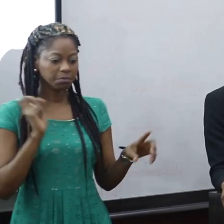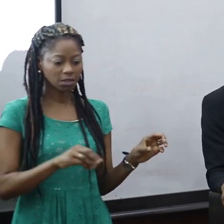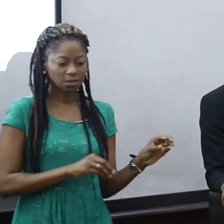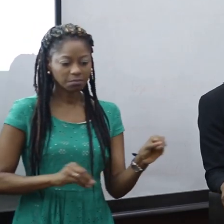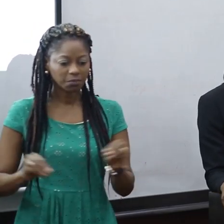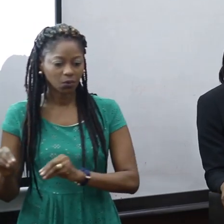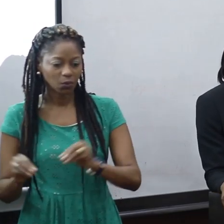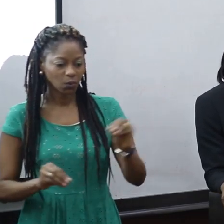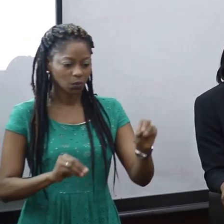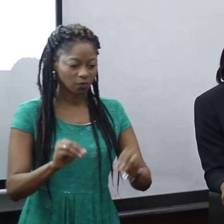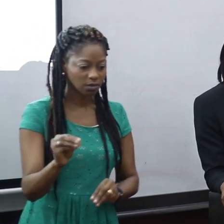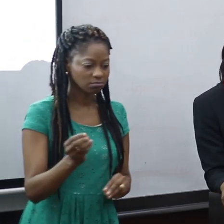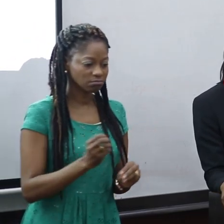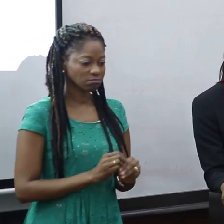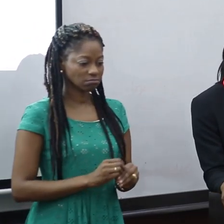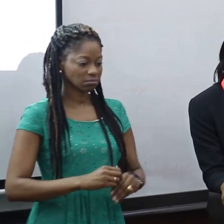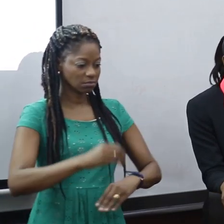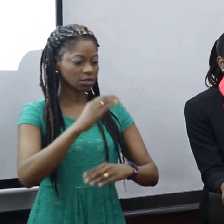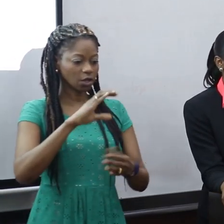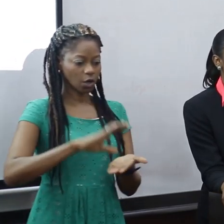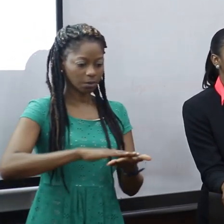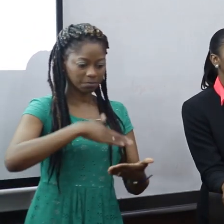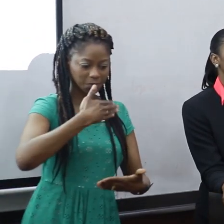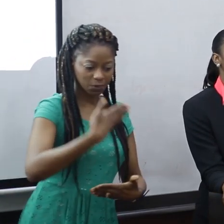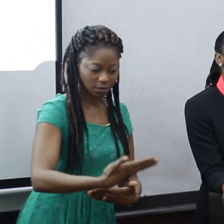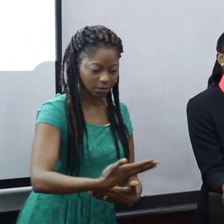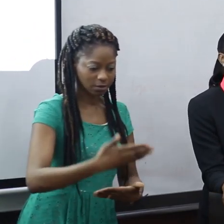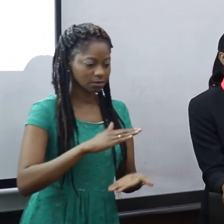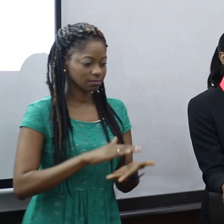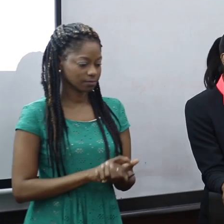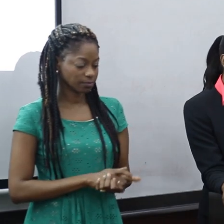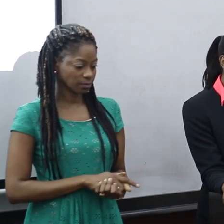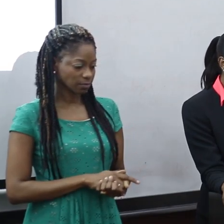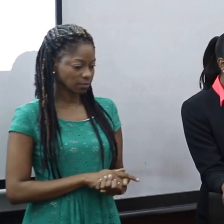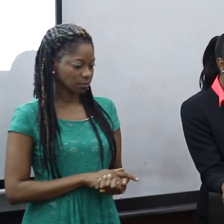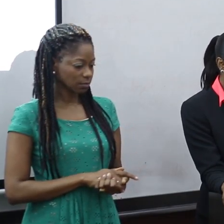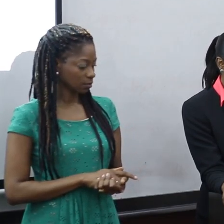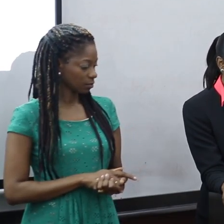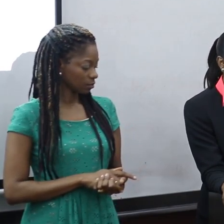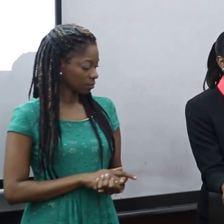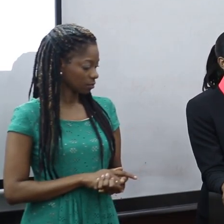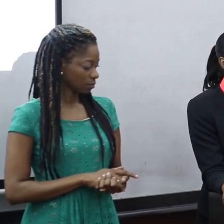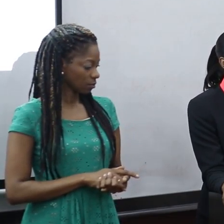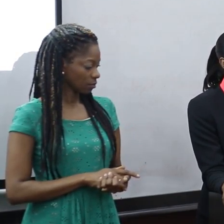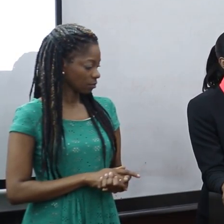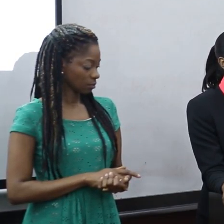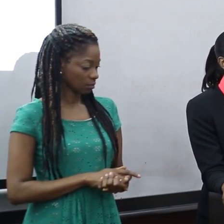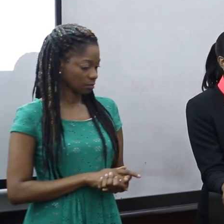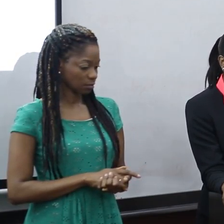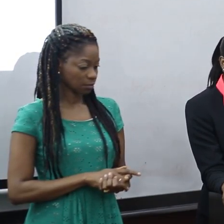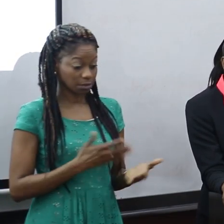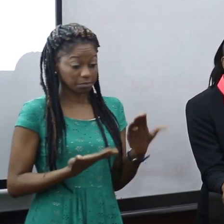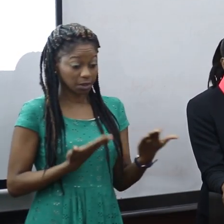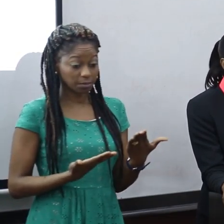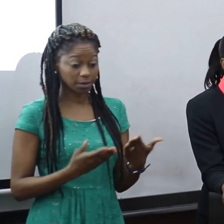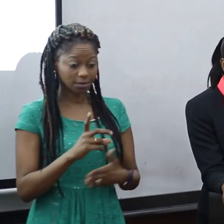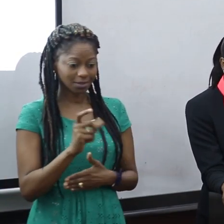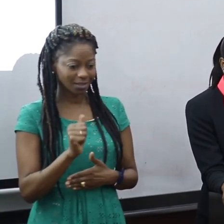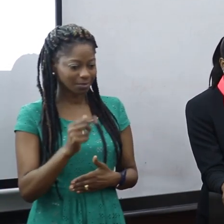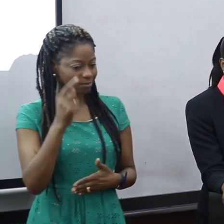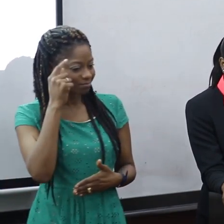might include equipped computers, etc. In the case of persons with mental disabilities, it might require a